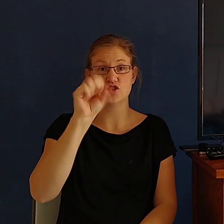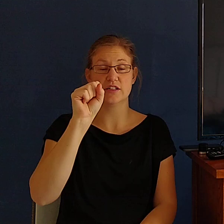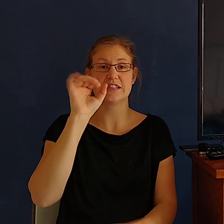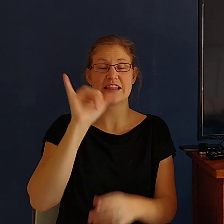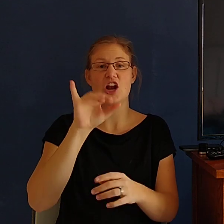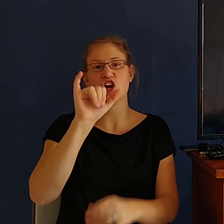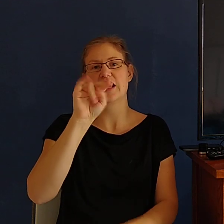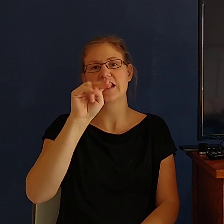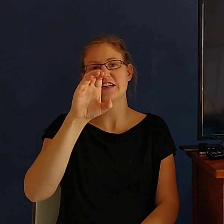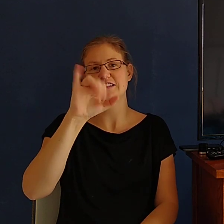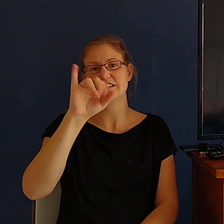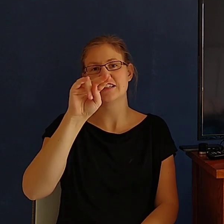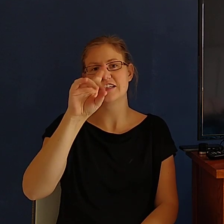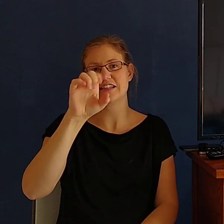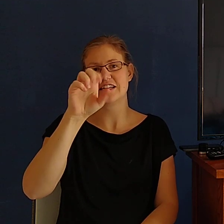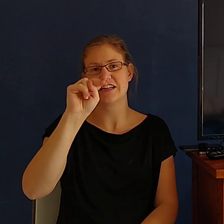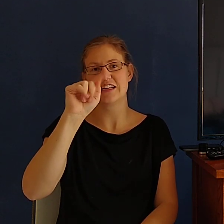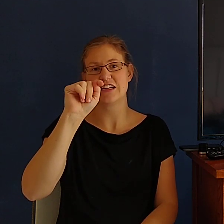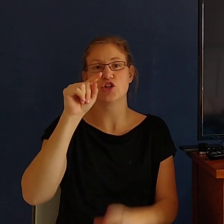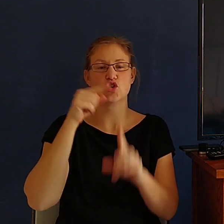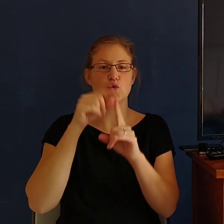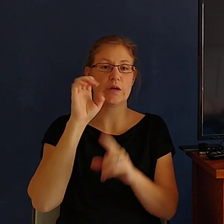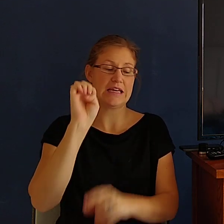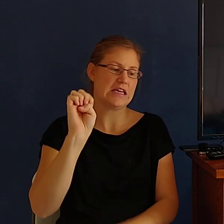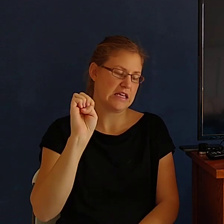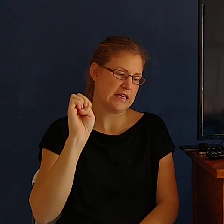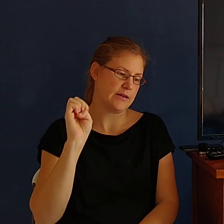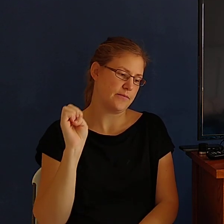incident to E. What they are?